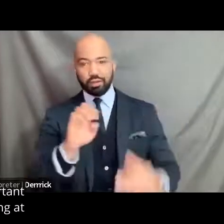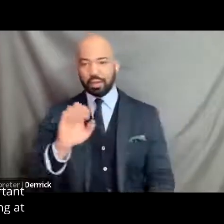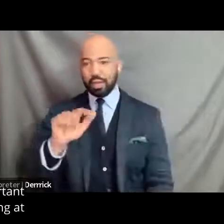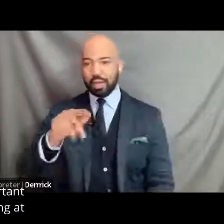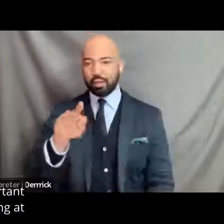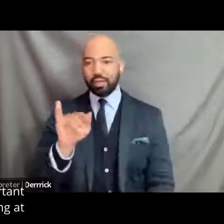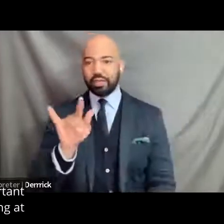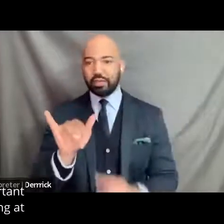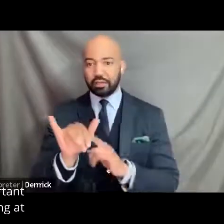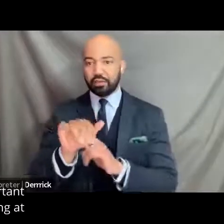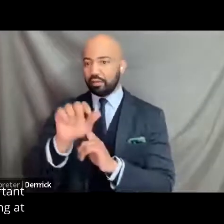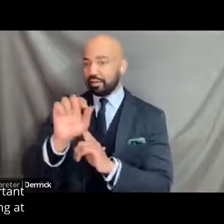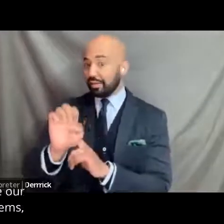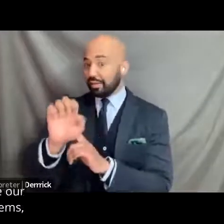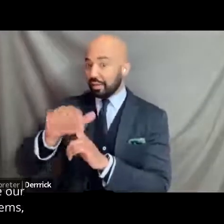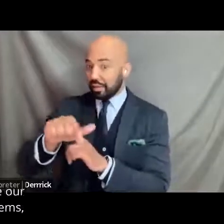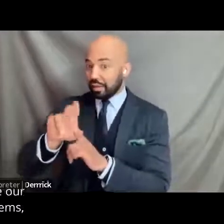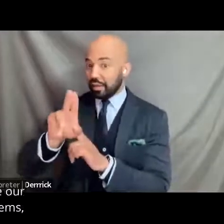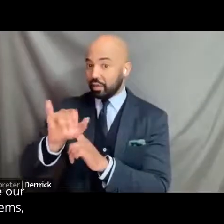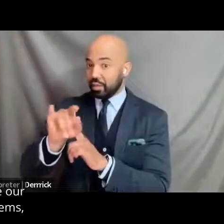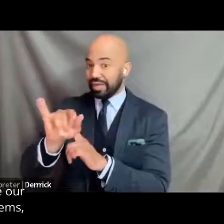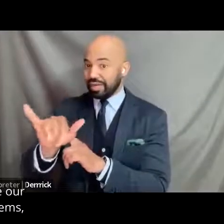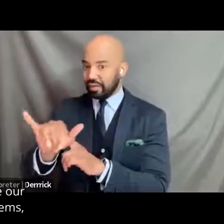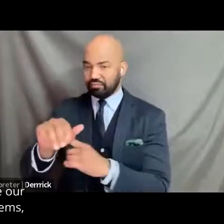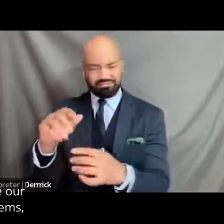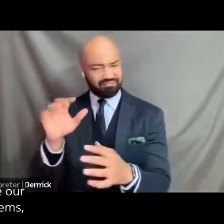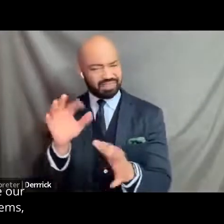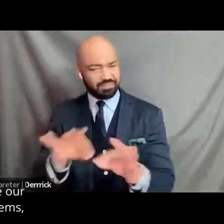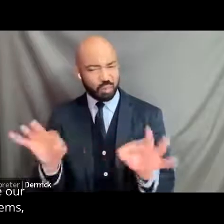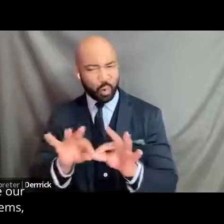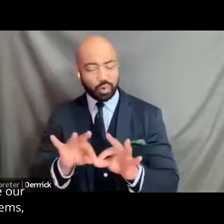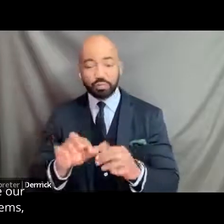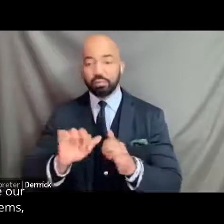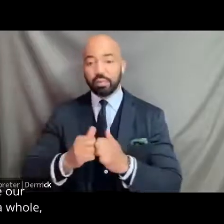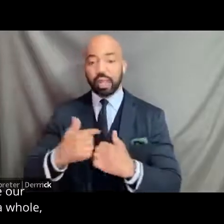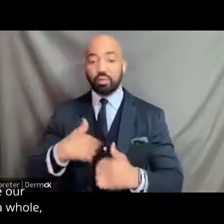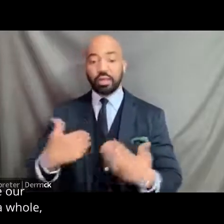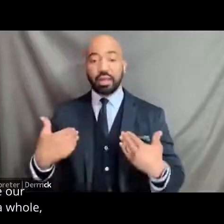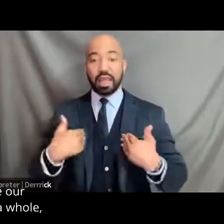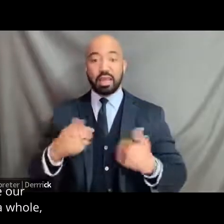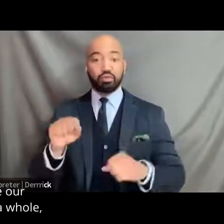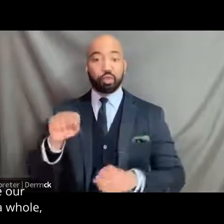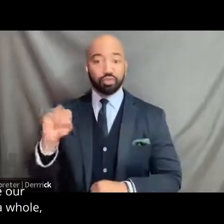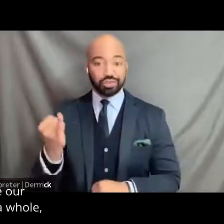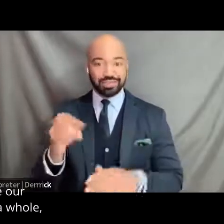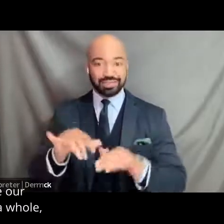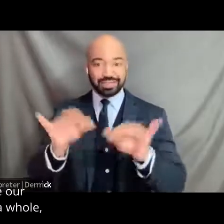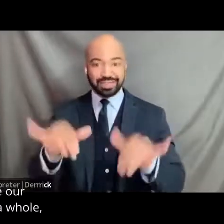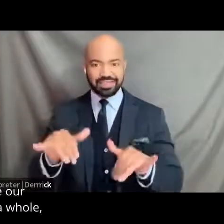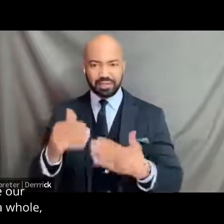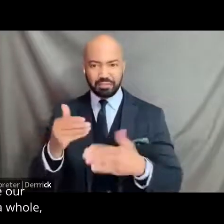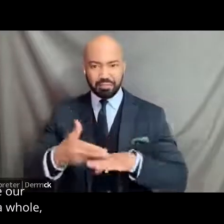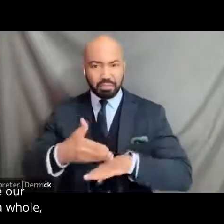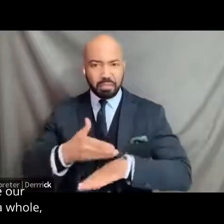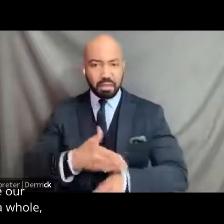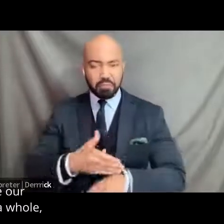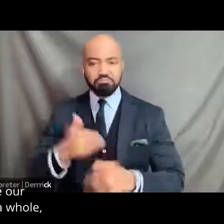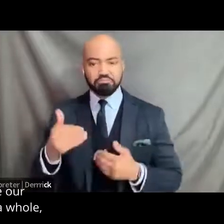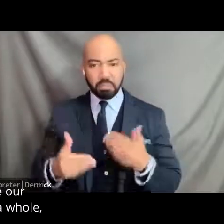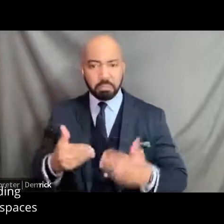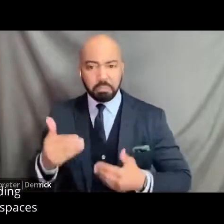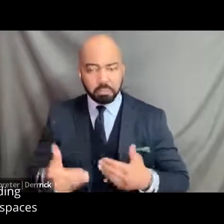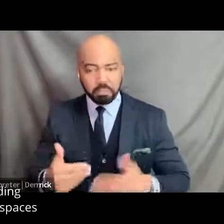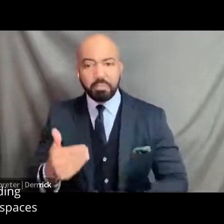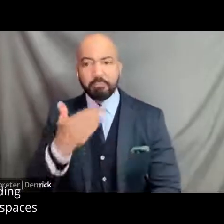when we're looking at um how we can move our social justice systems how we can move our systems forward as a